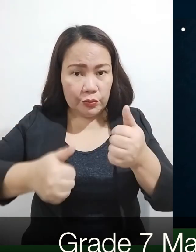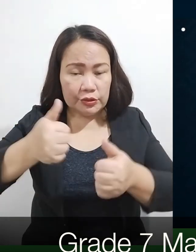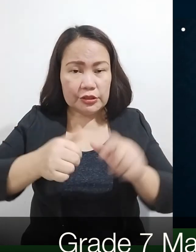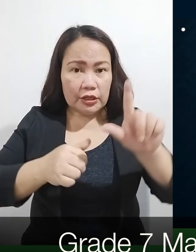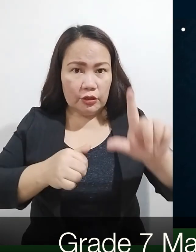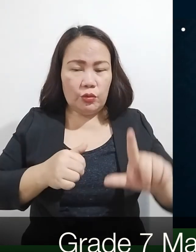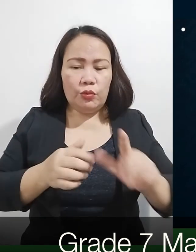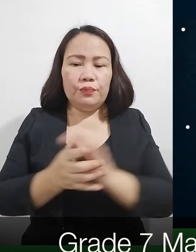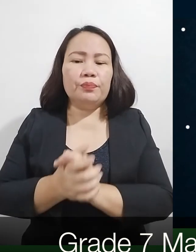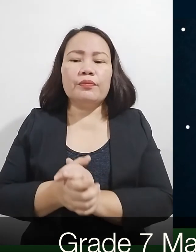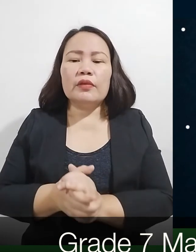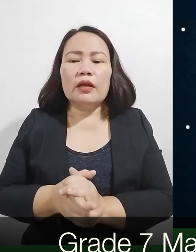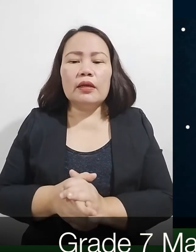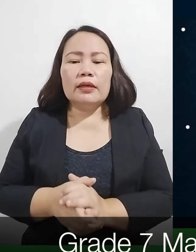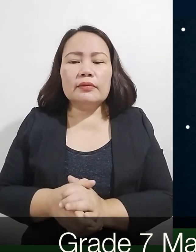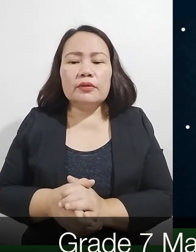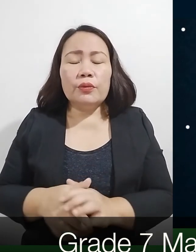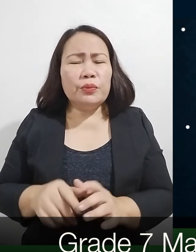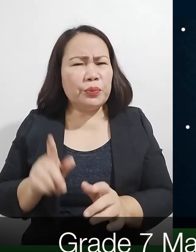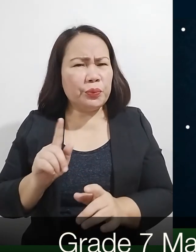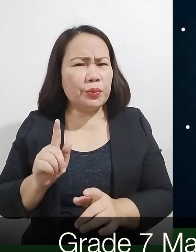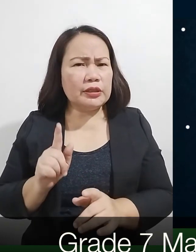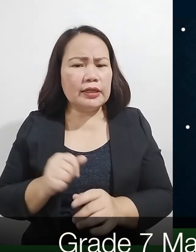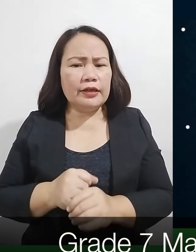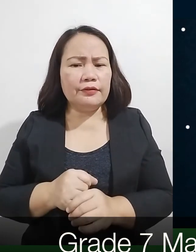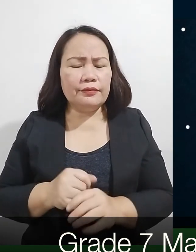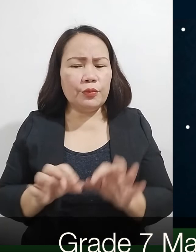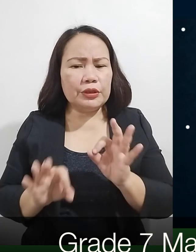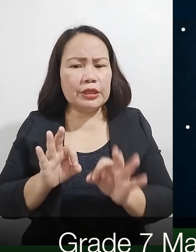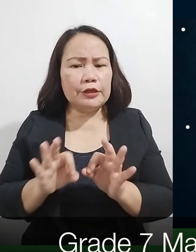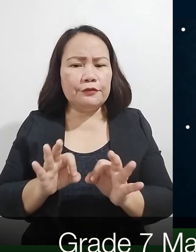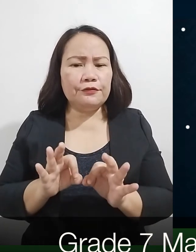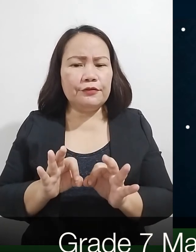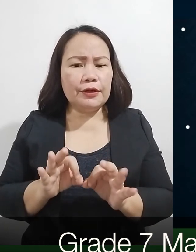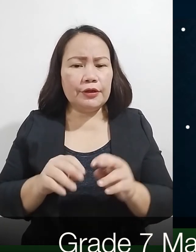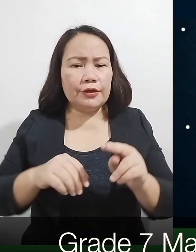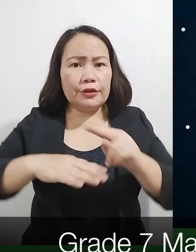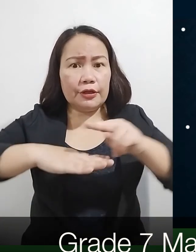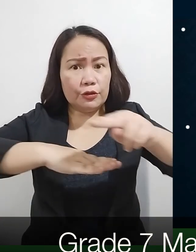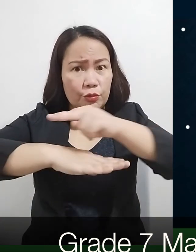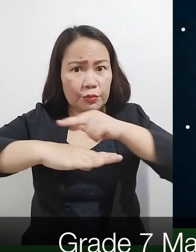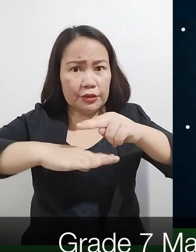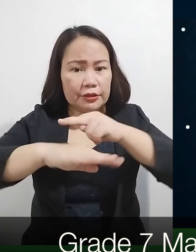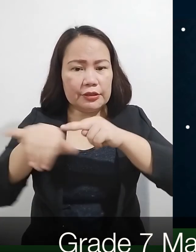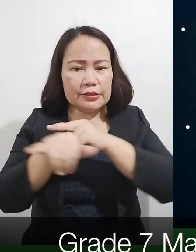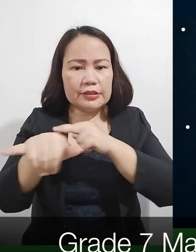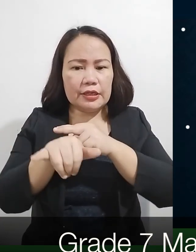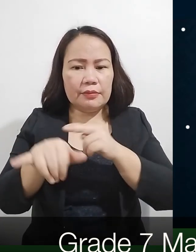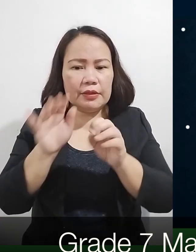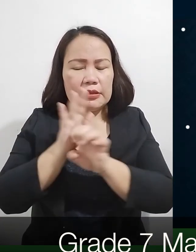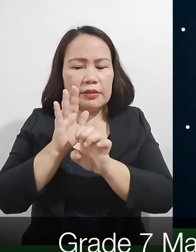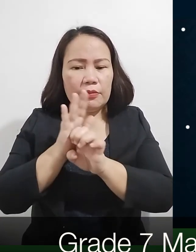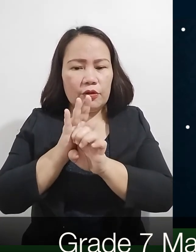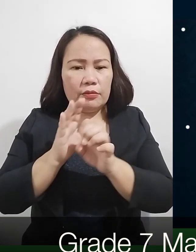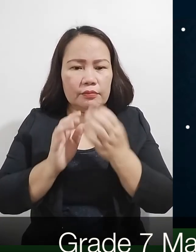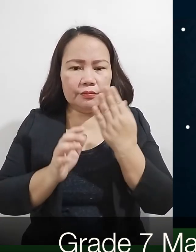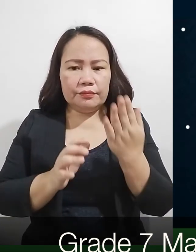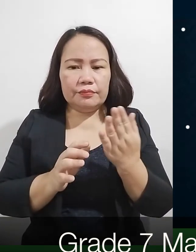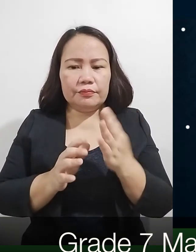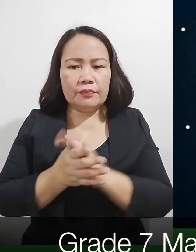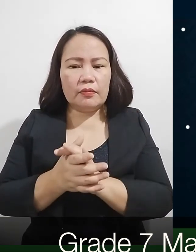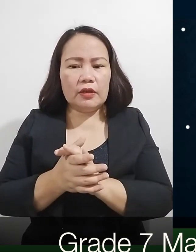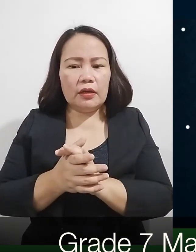the value. Alright, what if yung numerators natin ang pare-pareho? Okay? Halimbawa